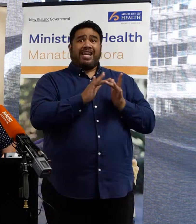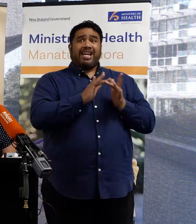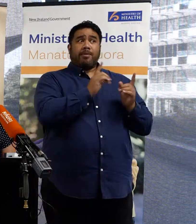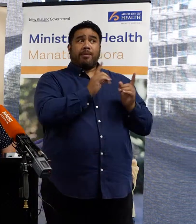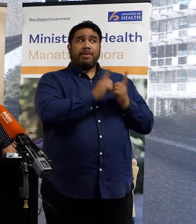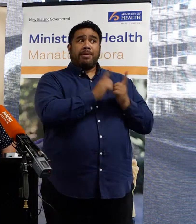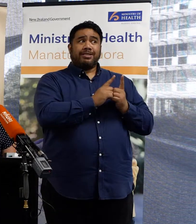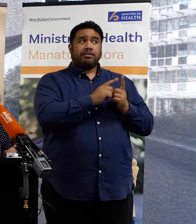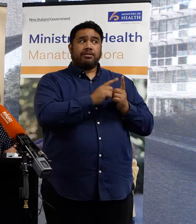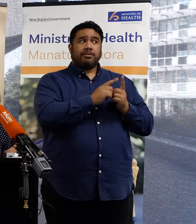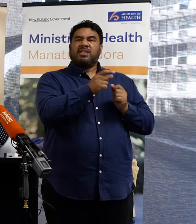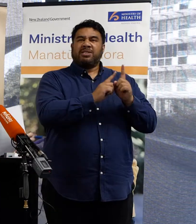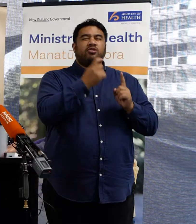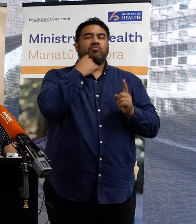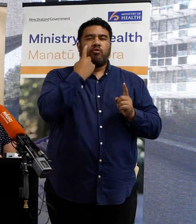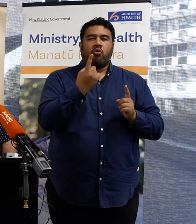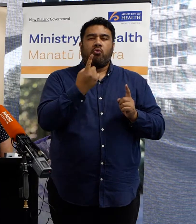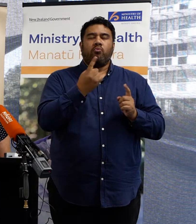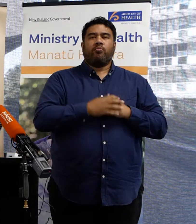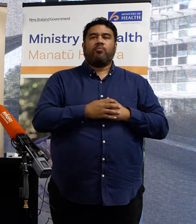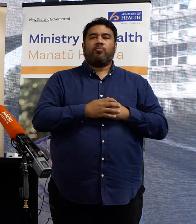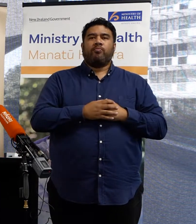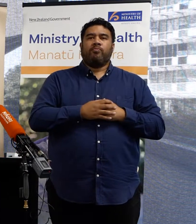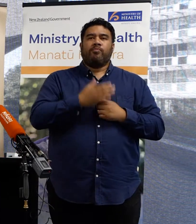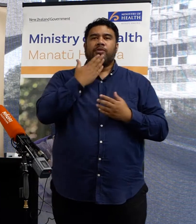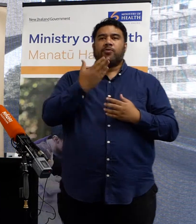tomorrow. So I'll hand back to Dr. Bloomfield.